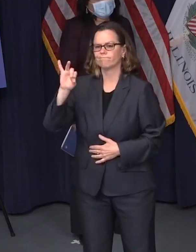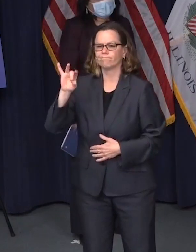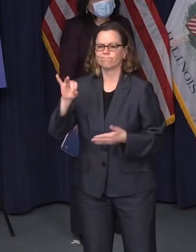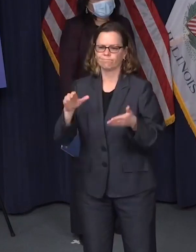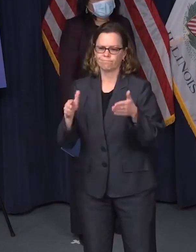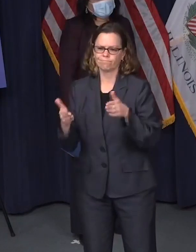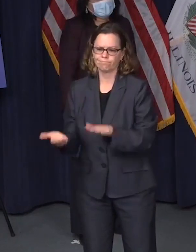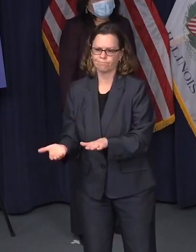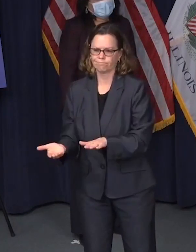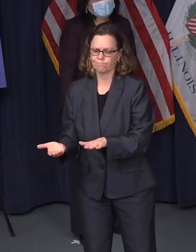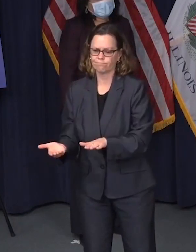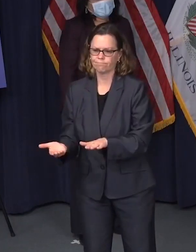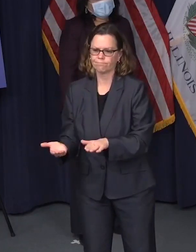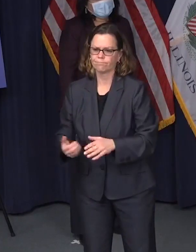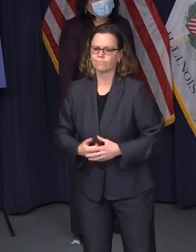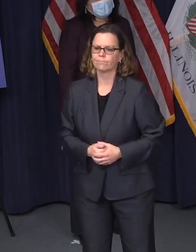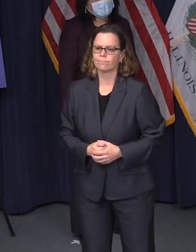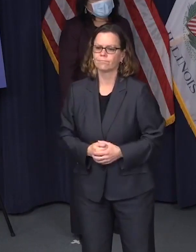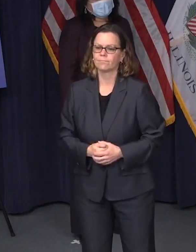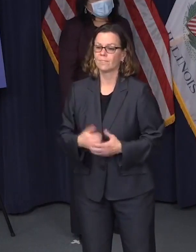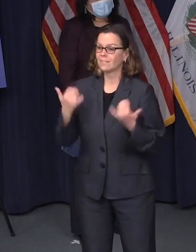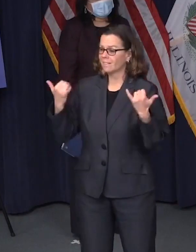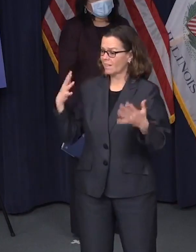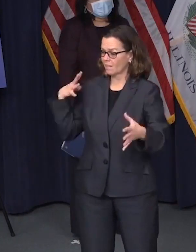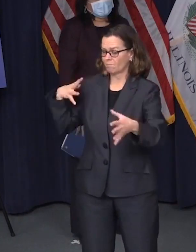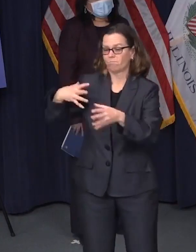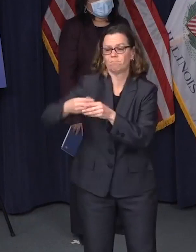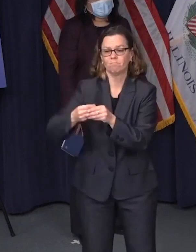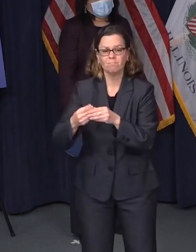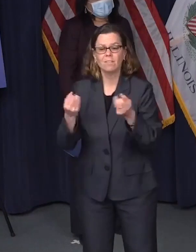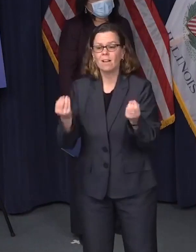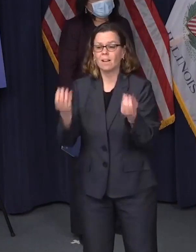our total fatality number to